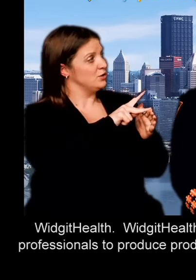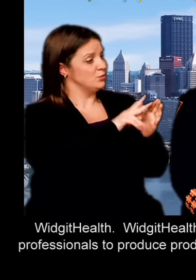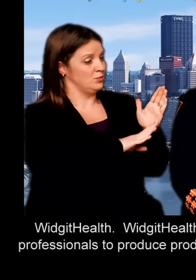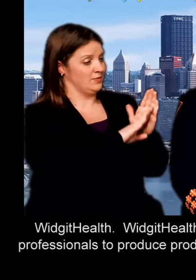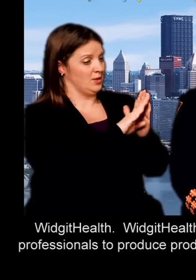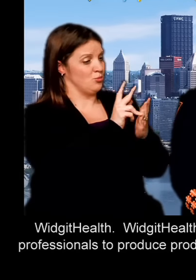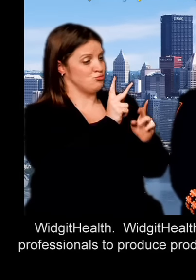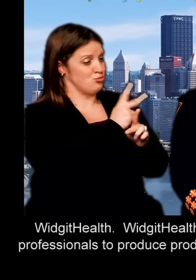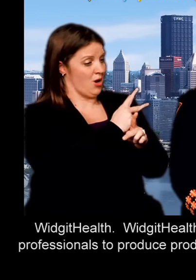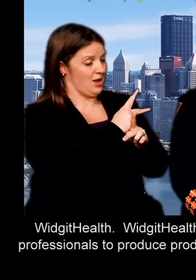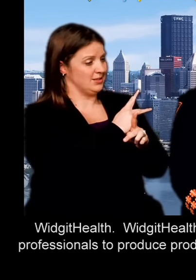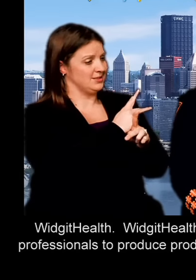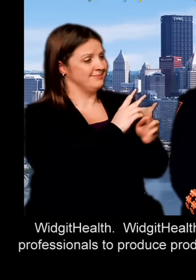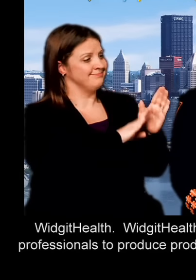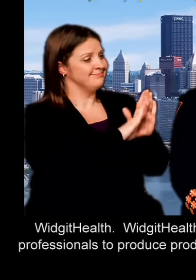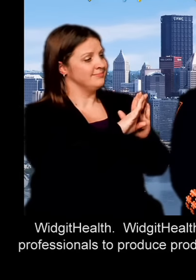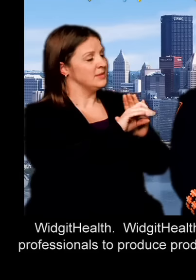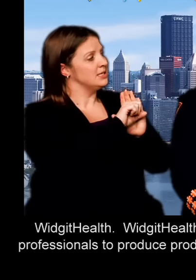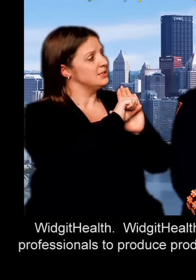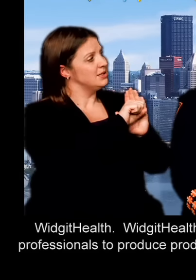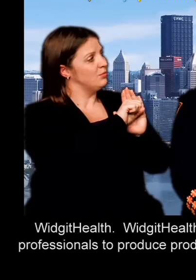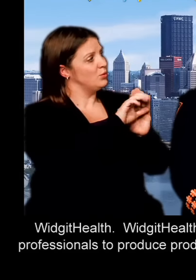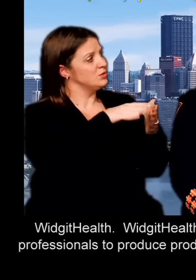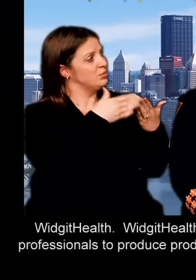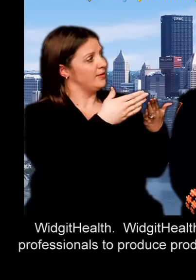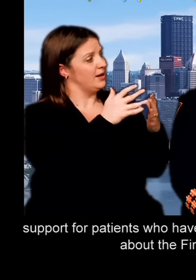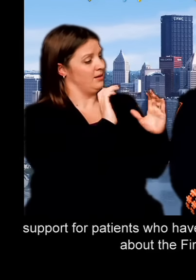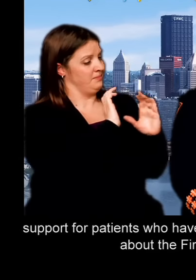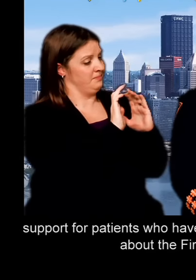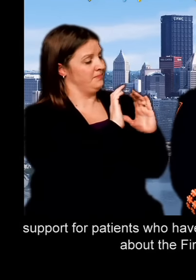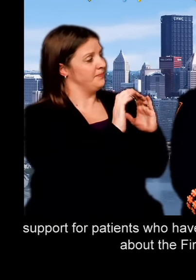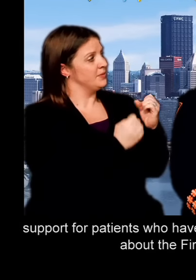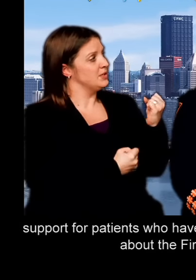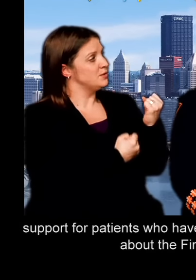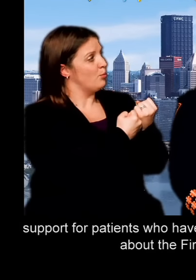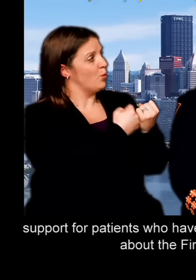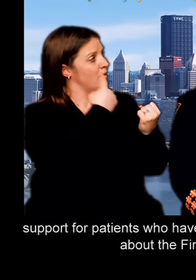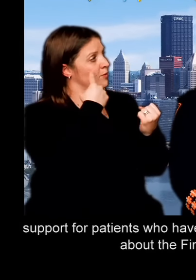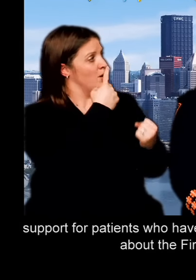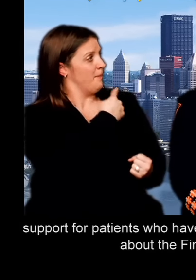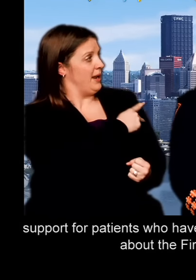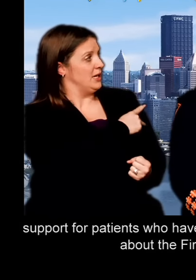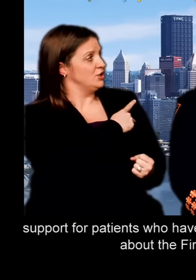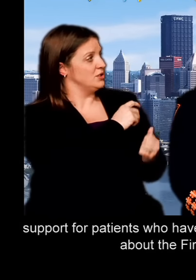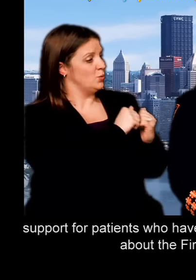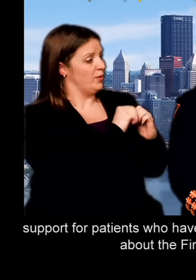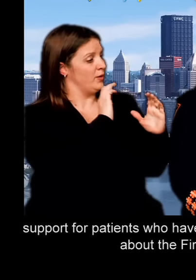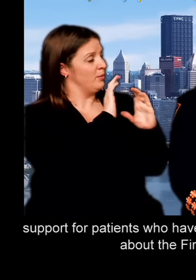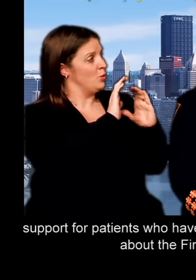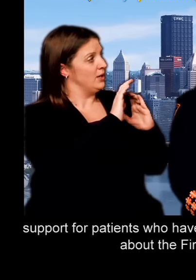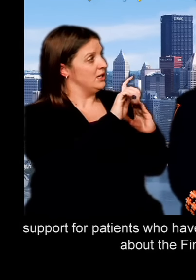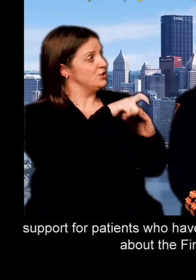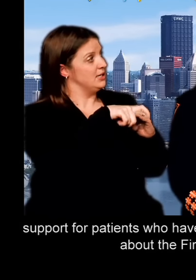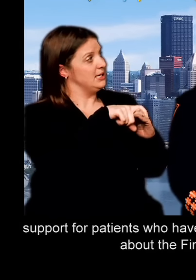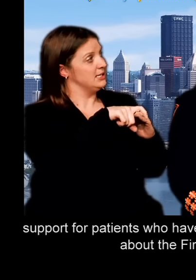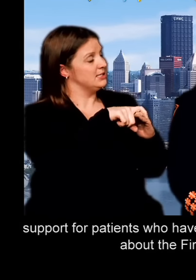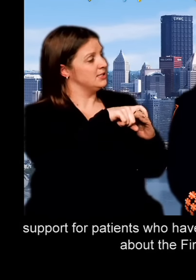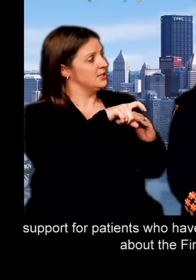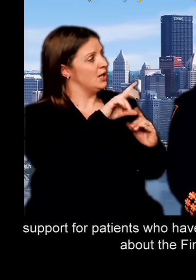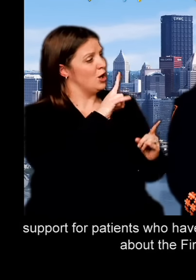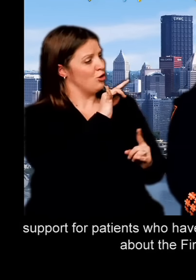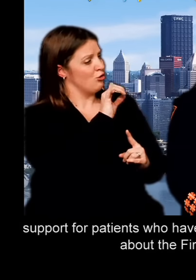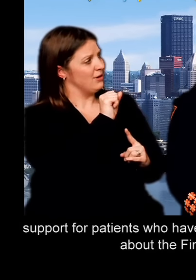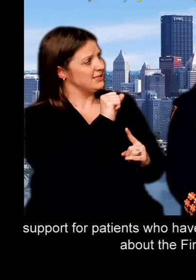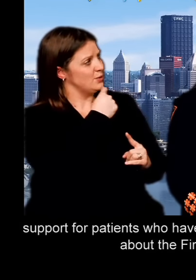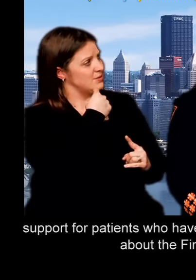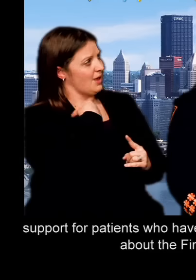products and create symbols that provide communications support for patients who have communications needs. Chris, can you tell